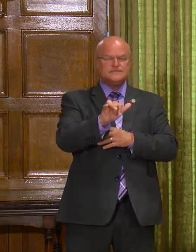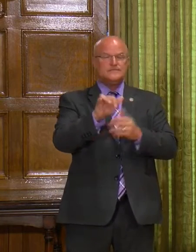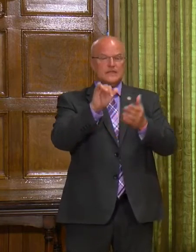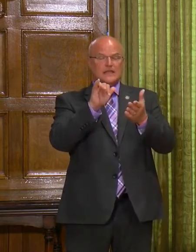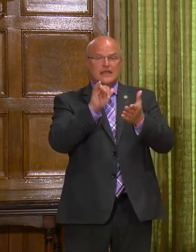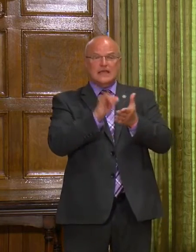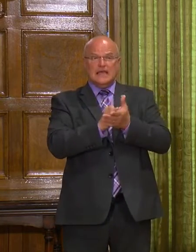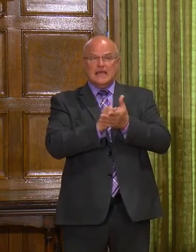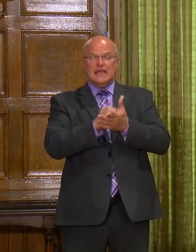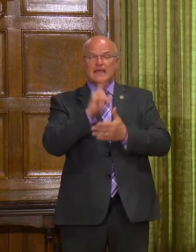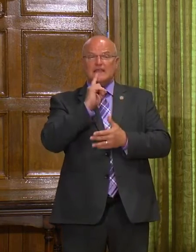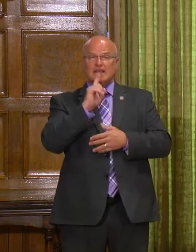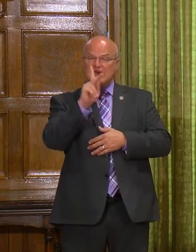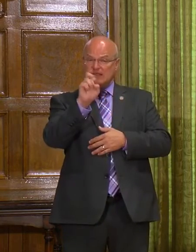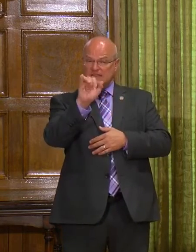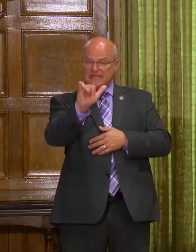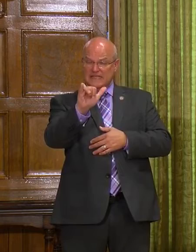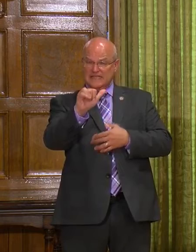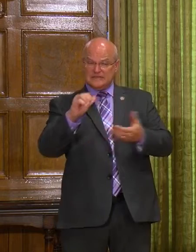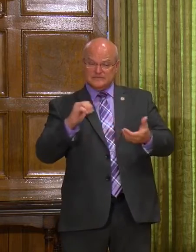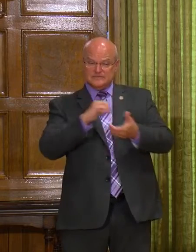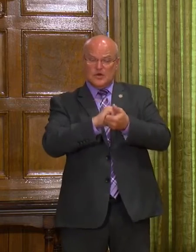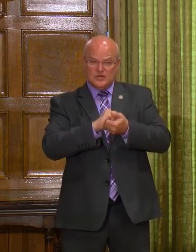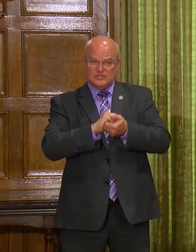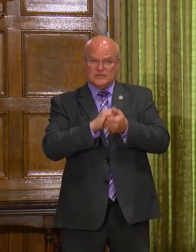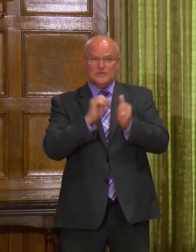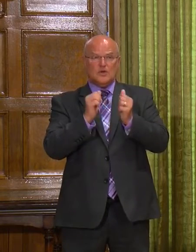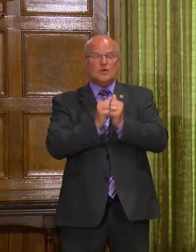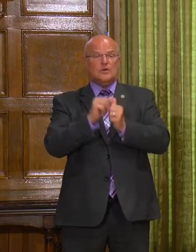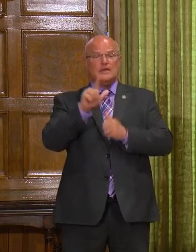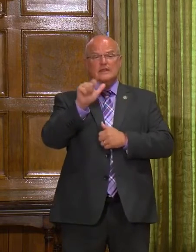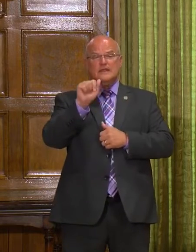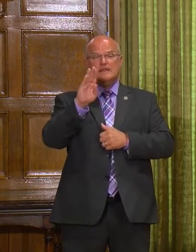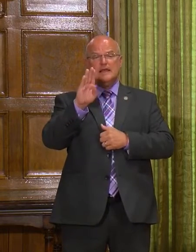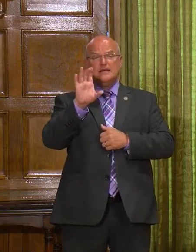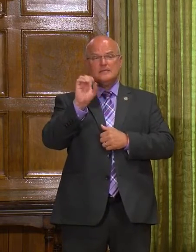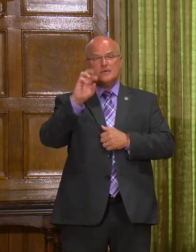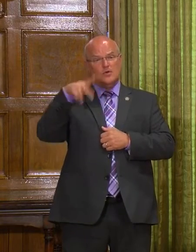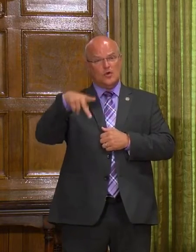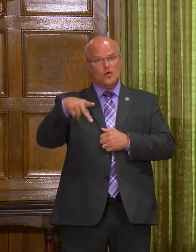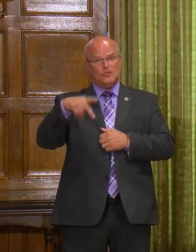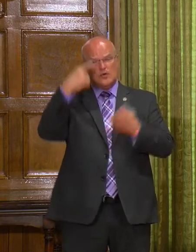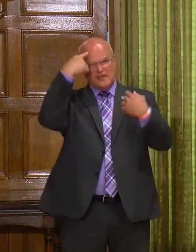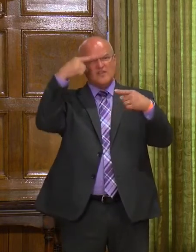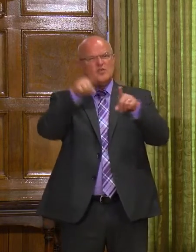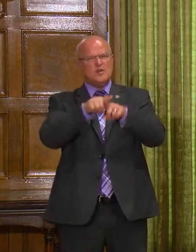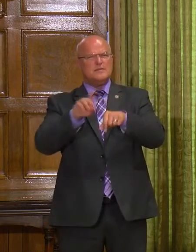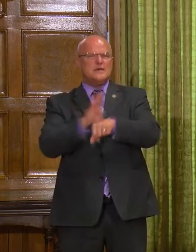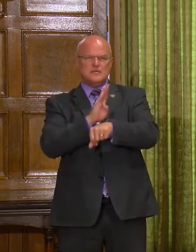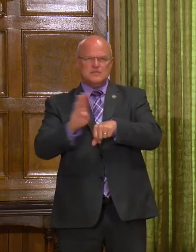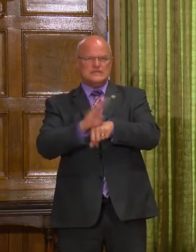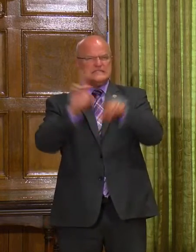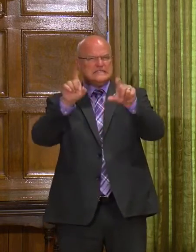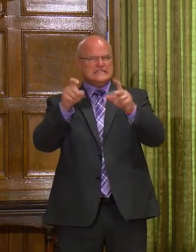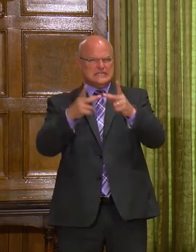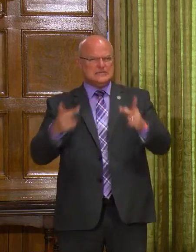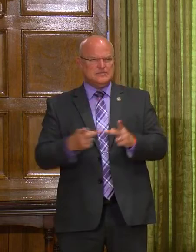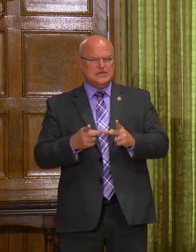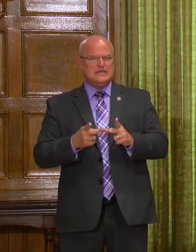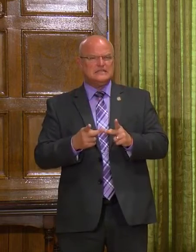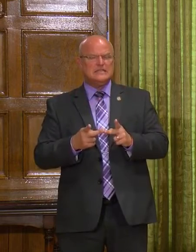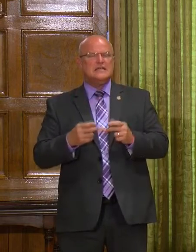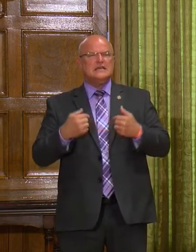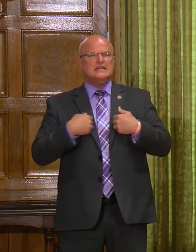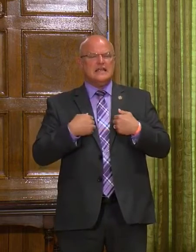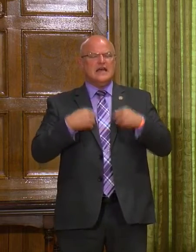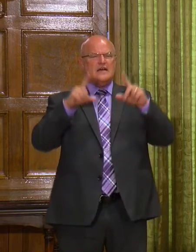that is the key partnership with LabCorp, which we have an agreement with, a commercial testing site, to return the